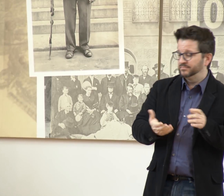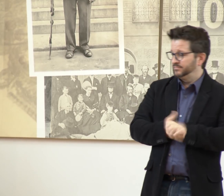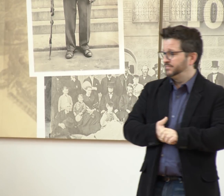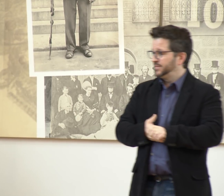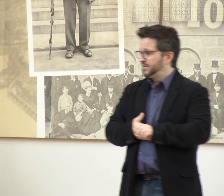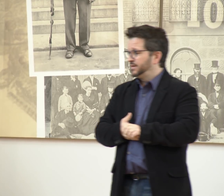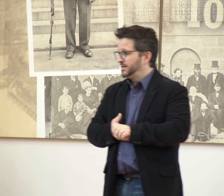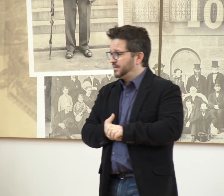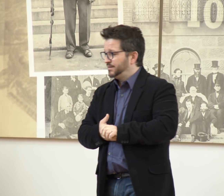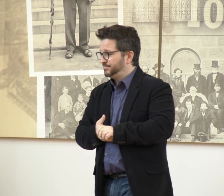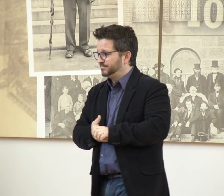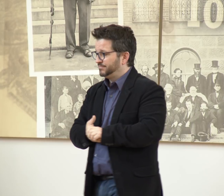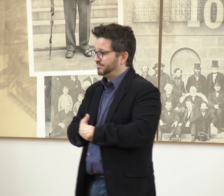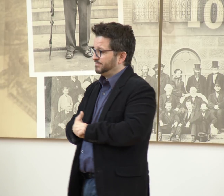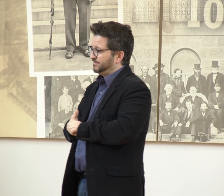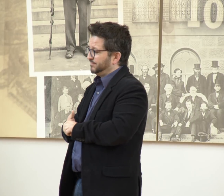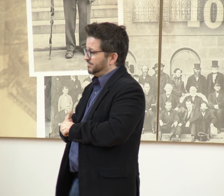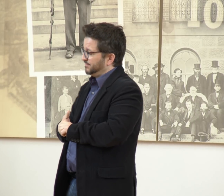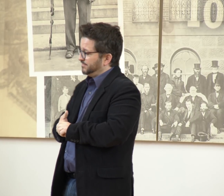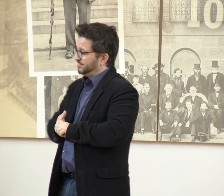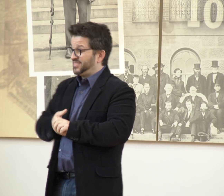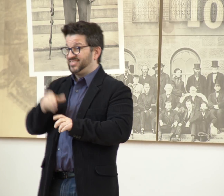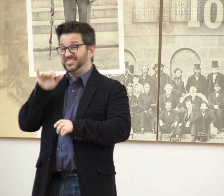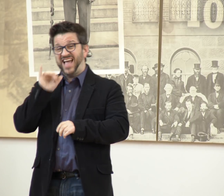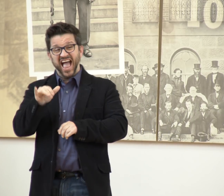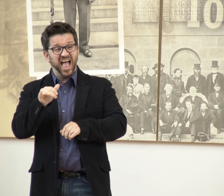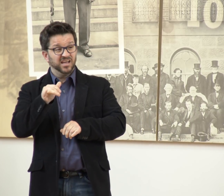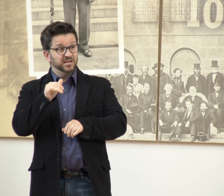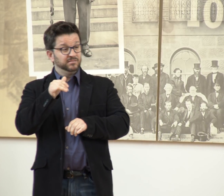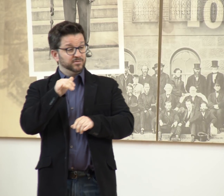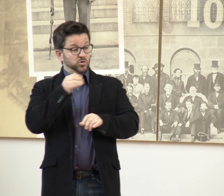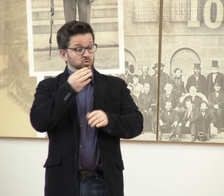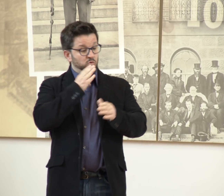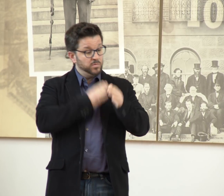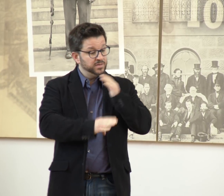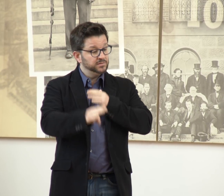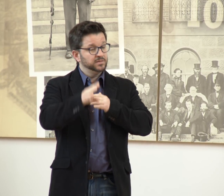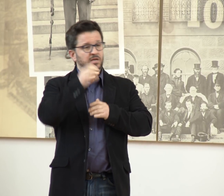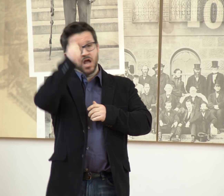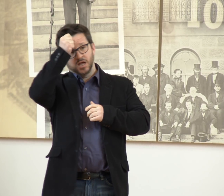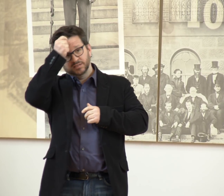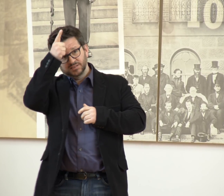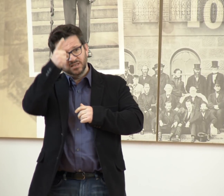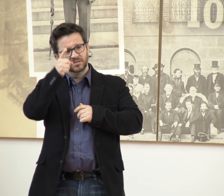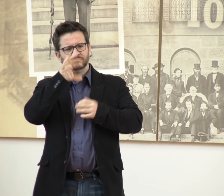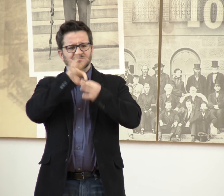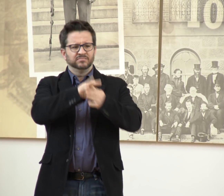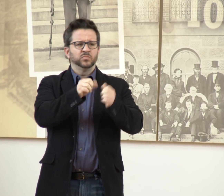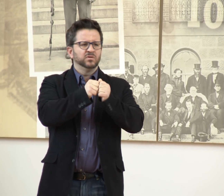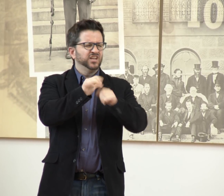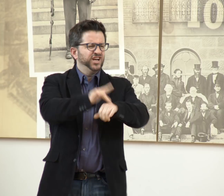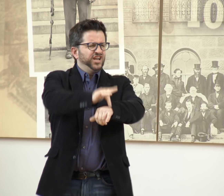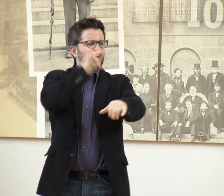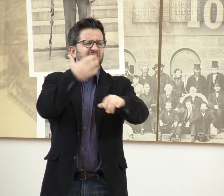We are all cast in the roles we are cast in this life. And he